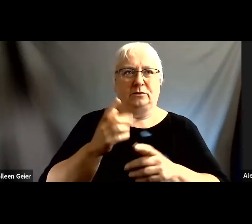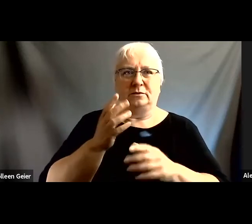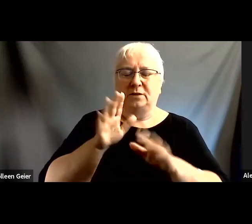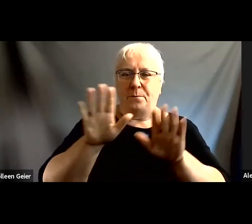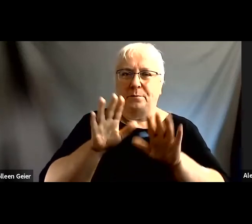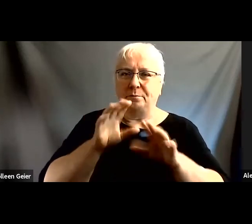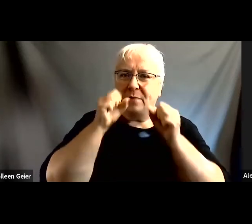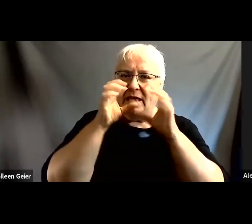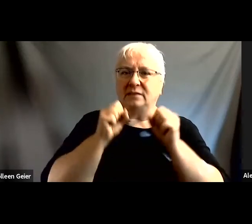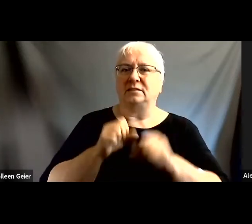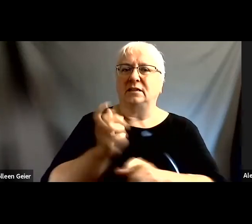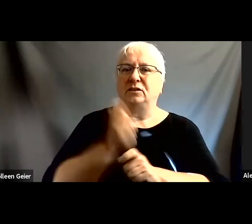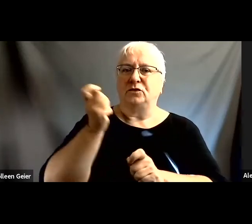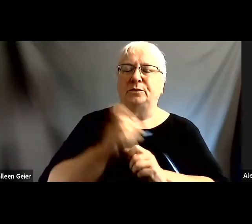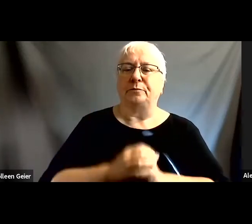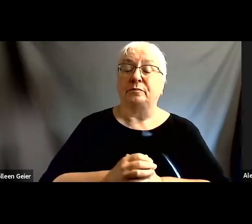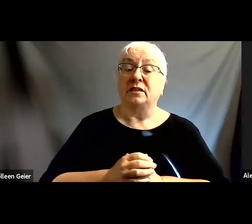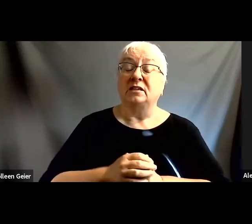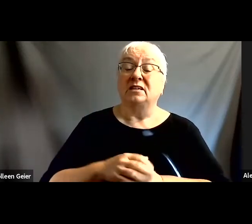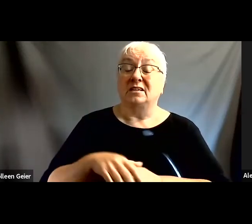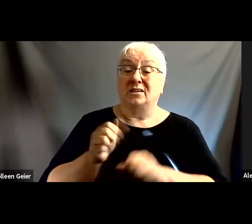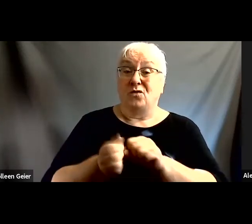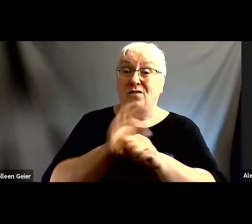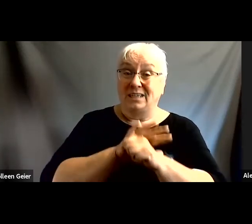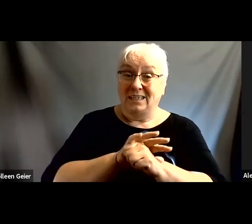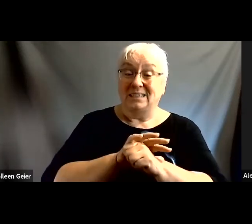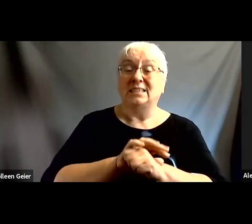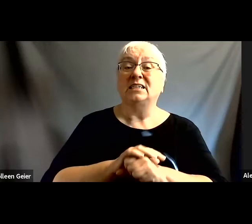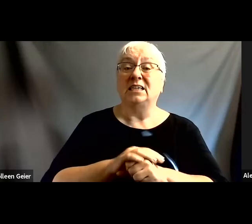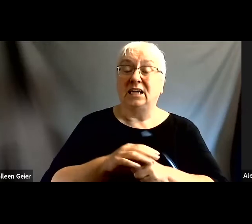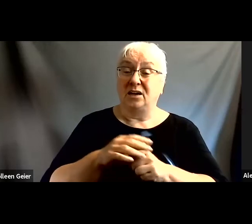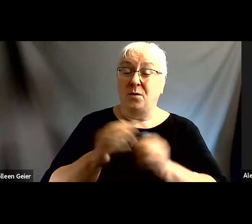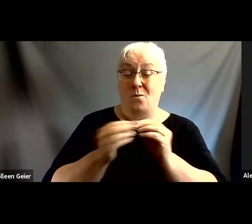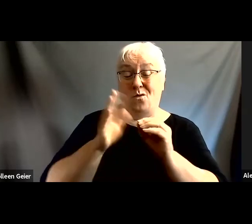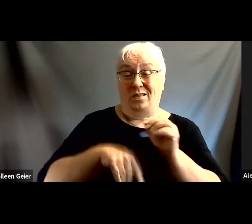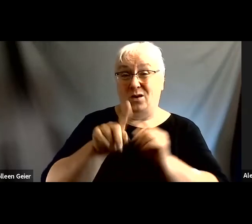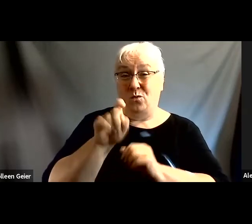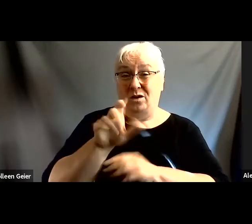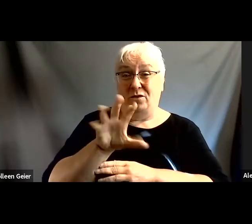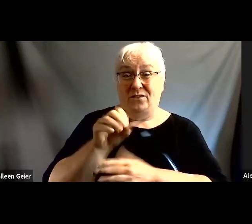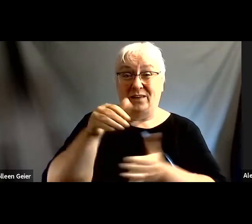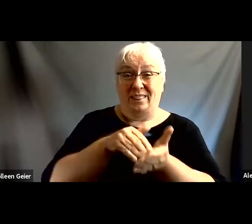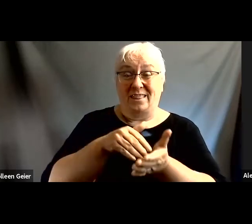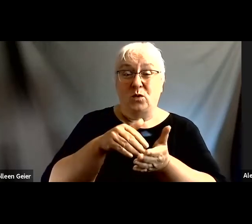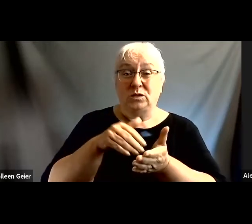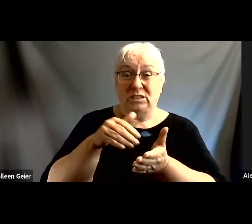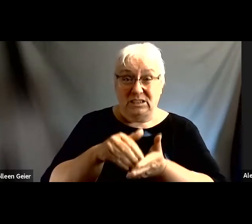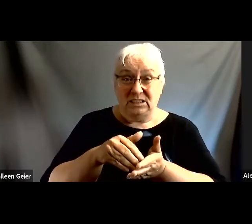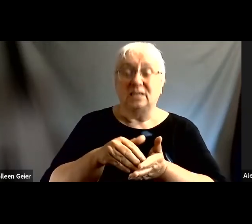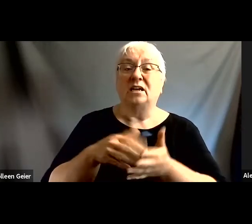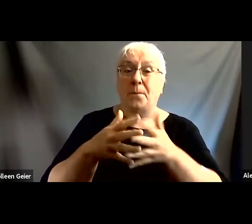death toll of COVID-19 has moved past 150,000 American lives lost in the